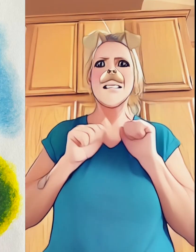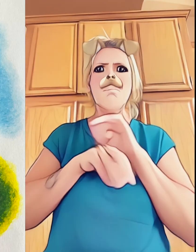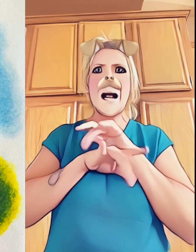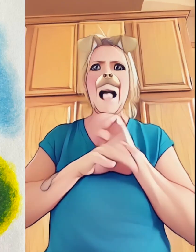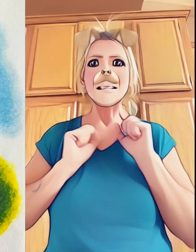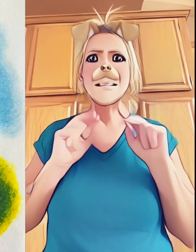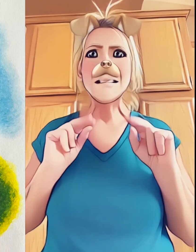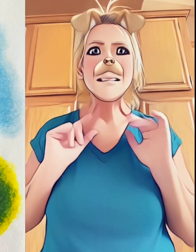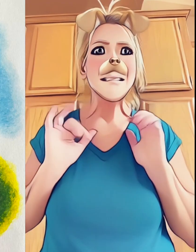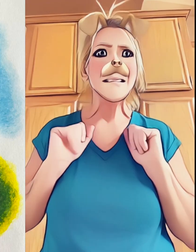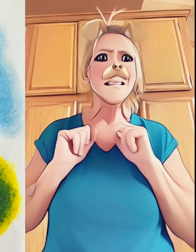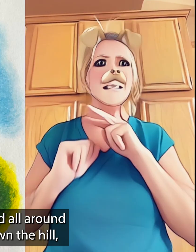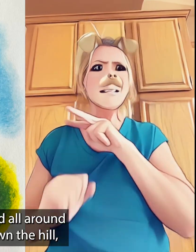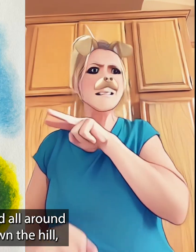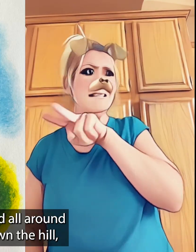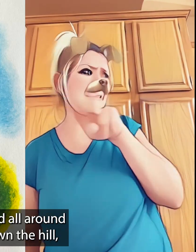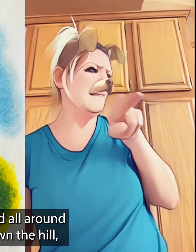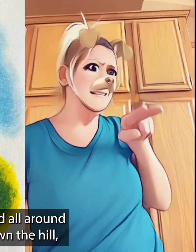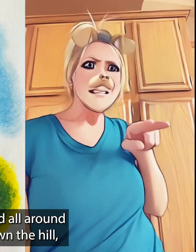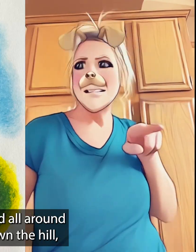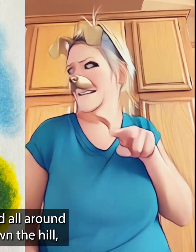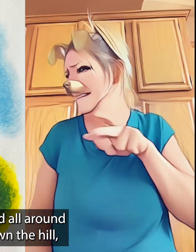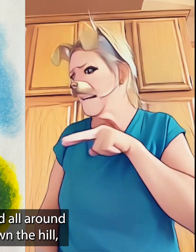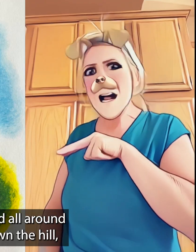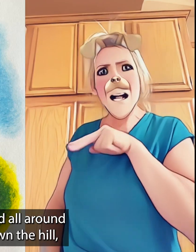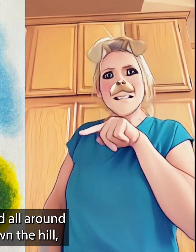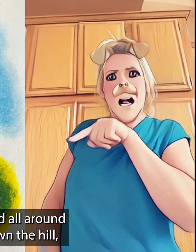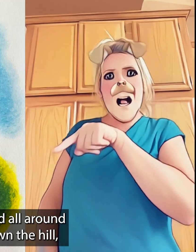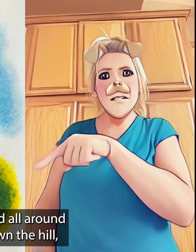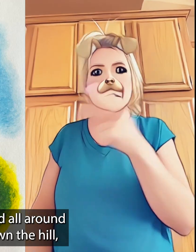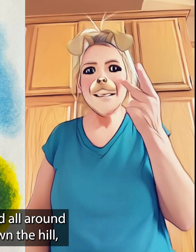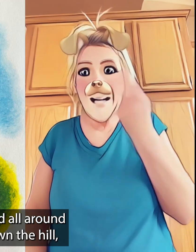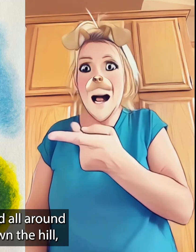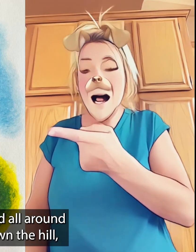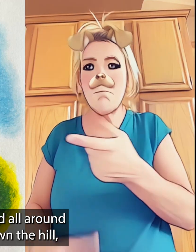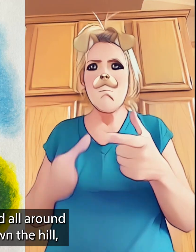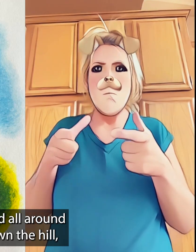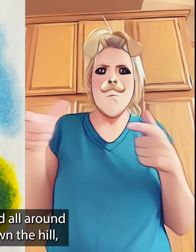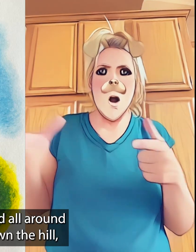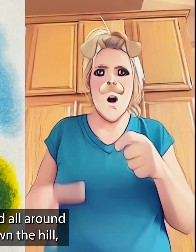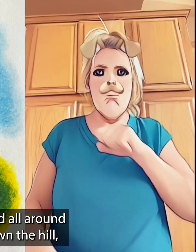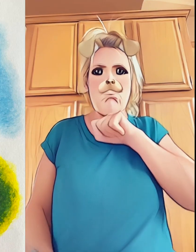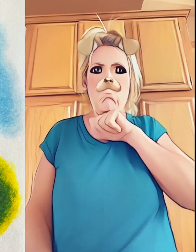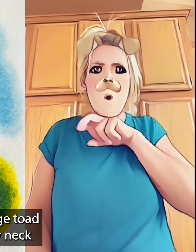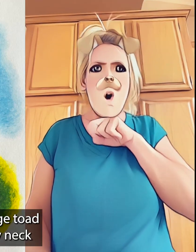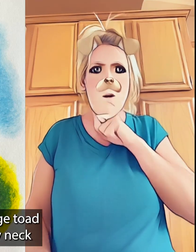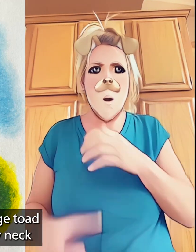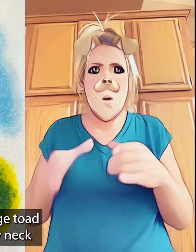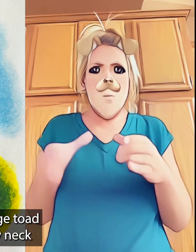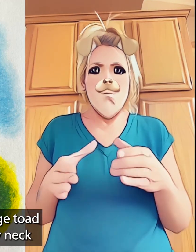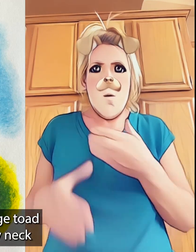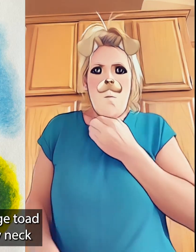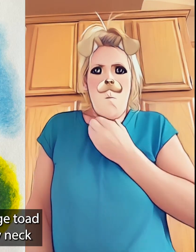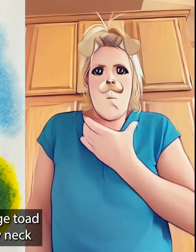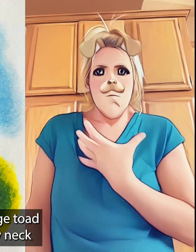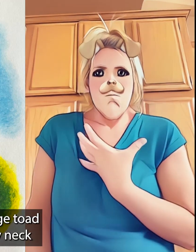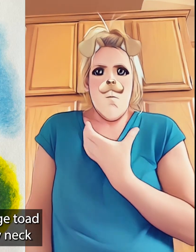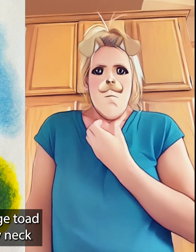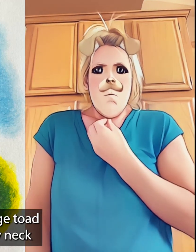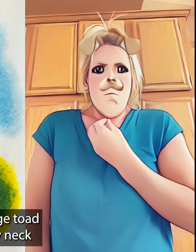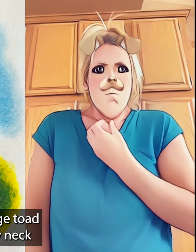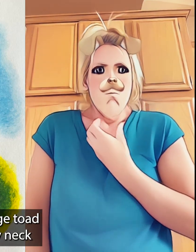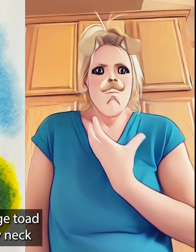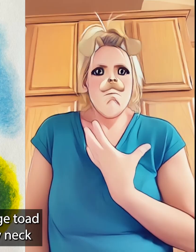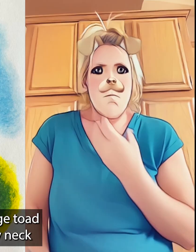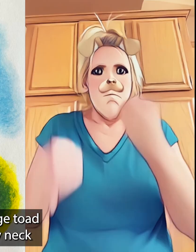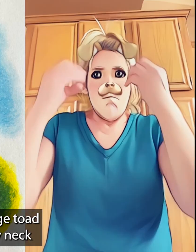Yikes, a spider. So the puppies looked all around, and they looked down the hill, and they saw a huge toad